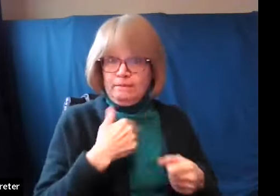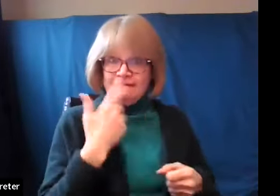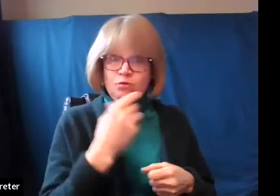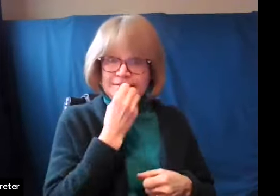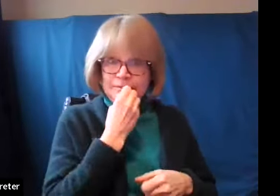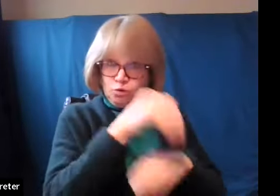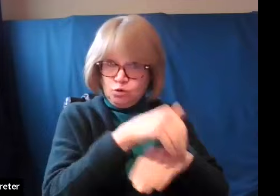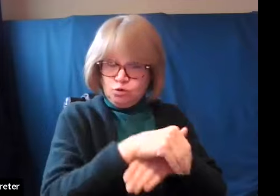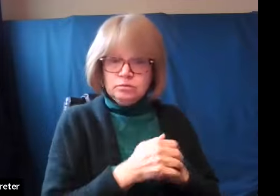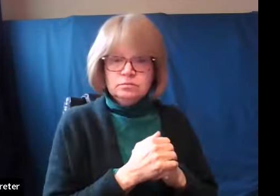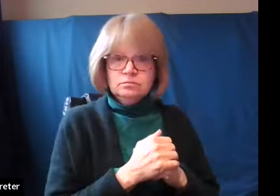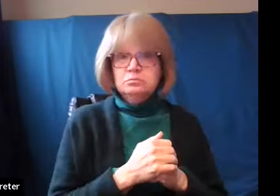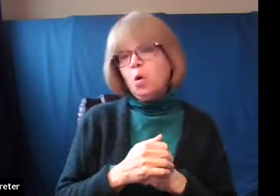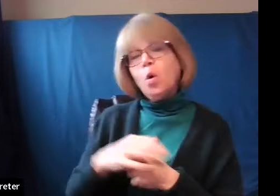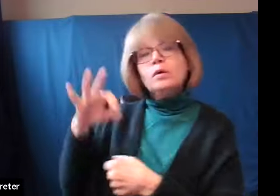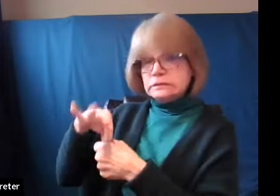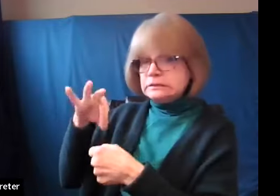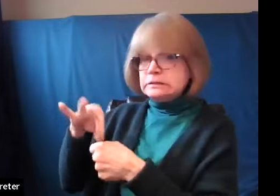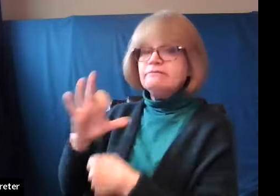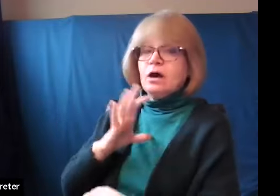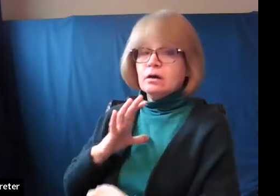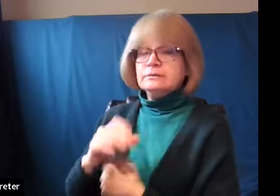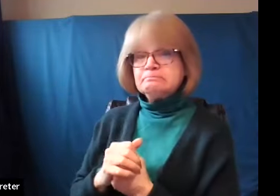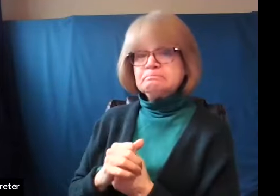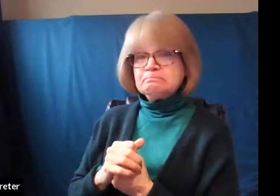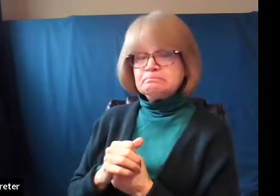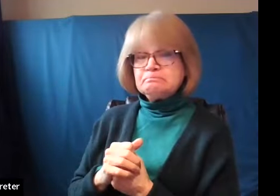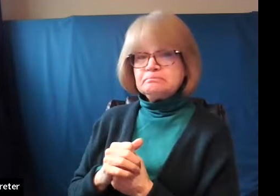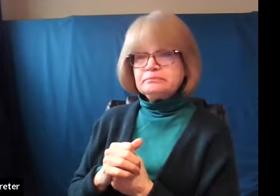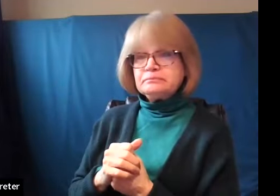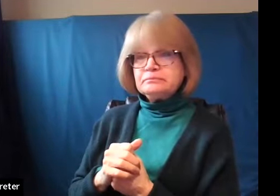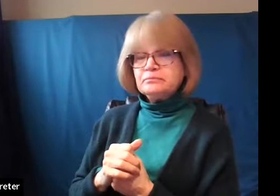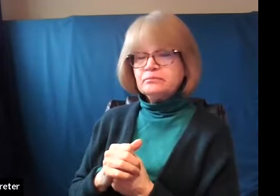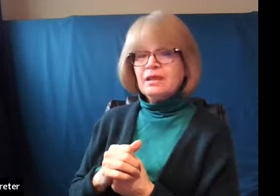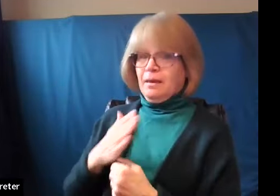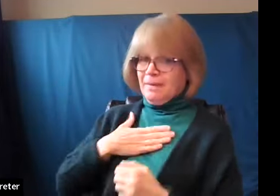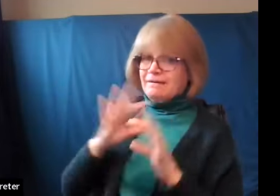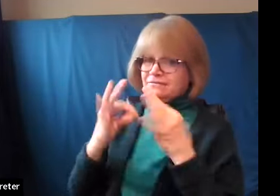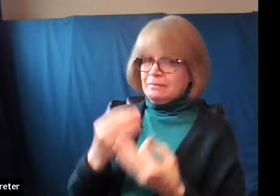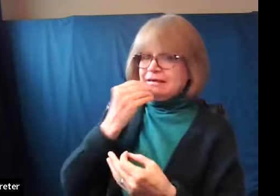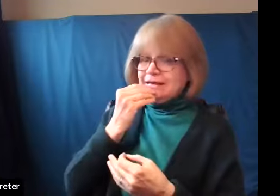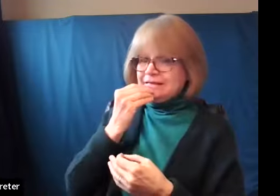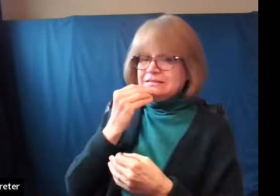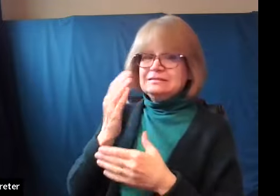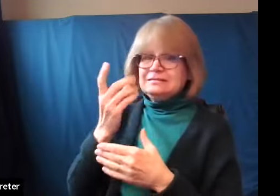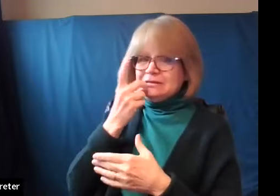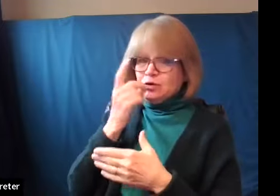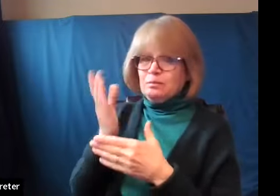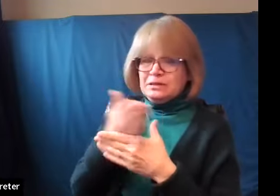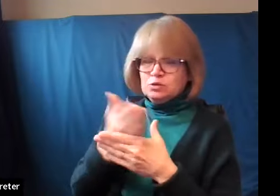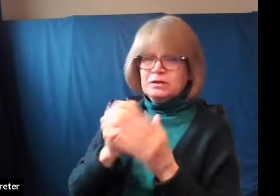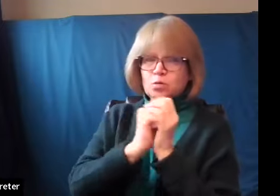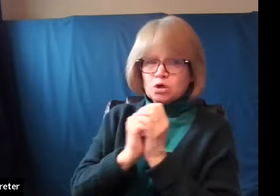even?" "Well, a cup of tea will do fine. The family customarily eats Christmas dinner between worship services,